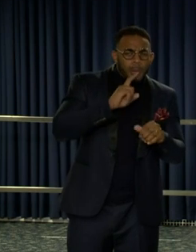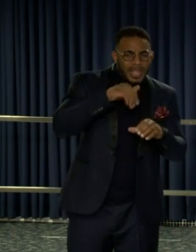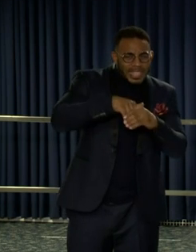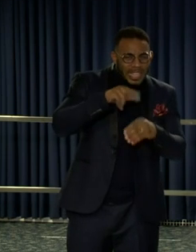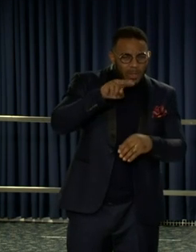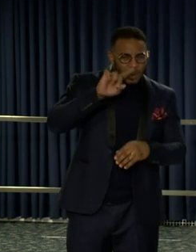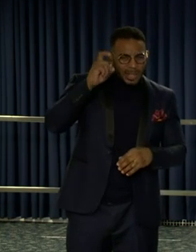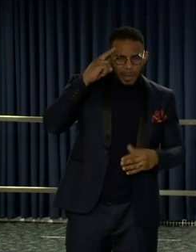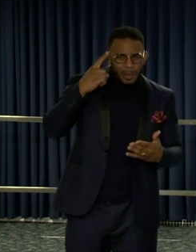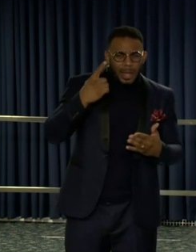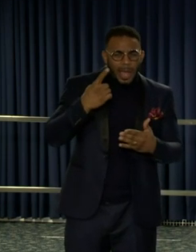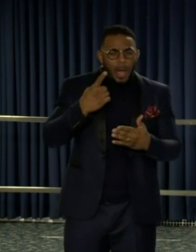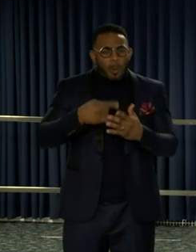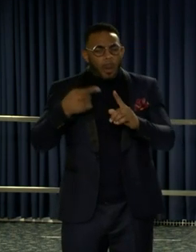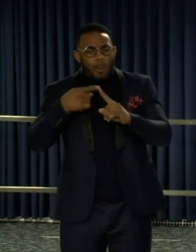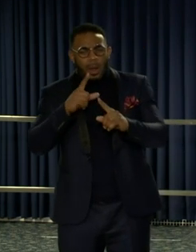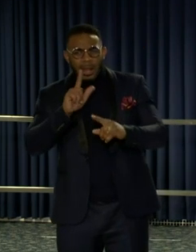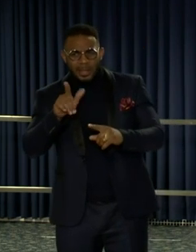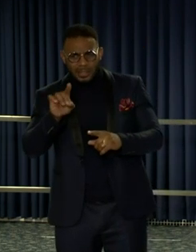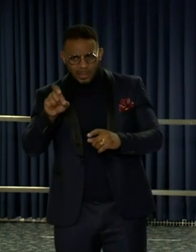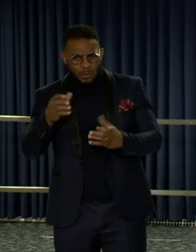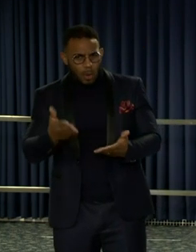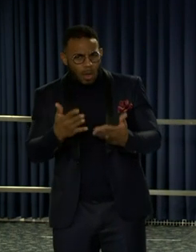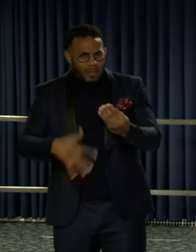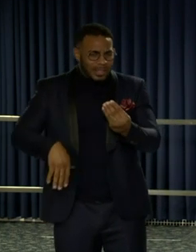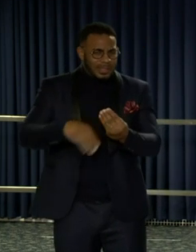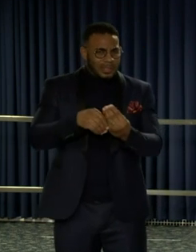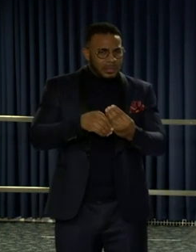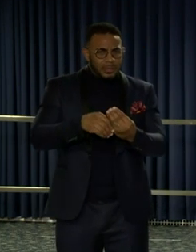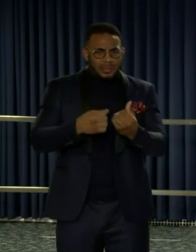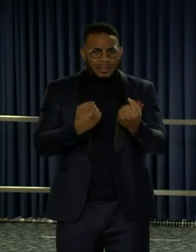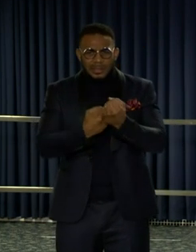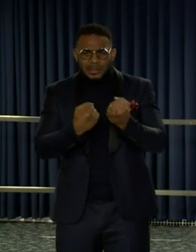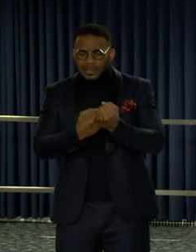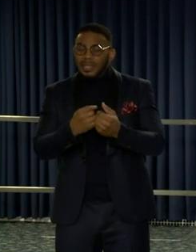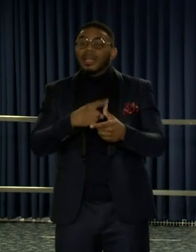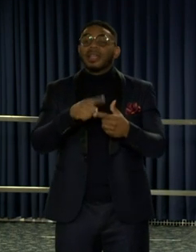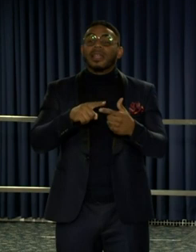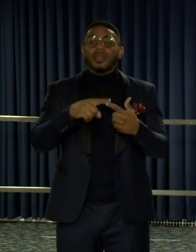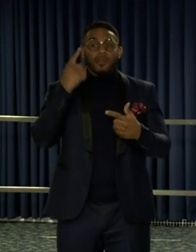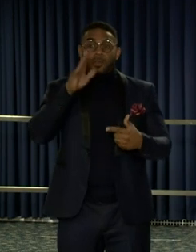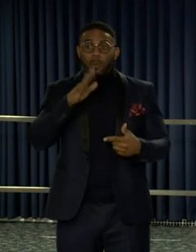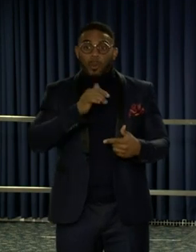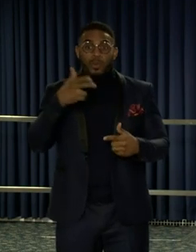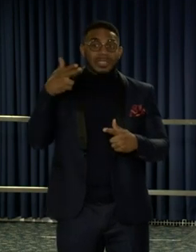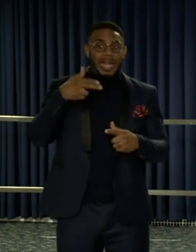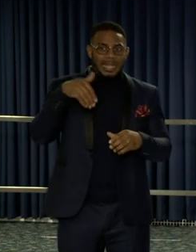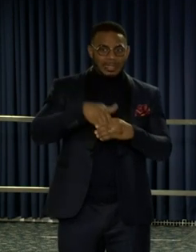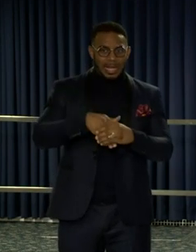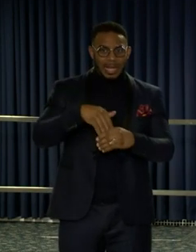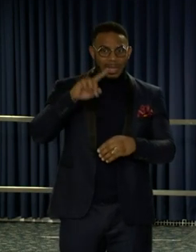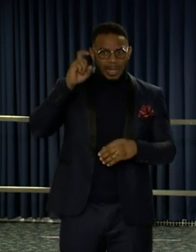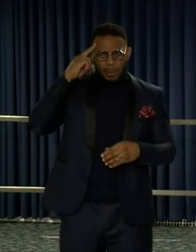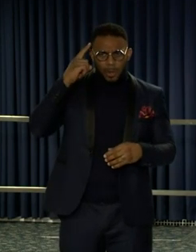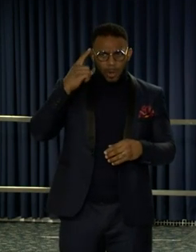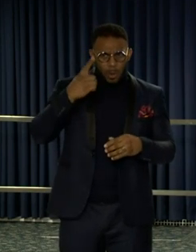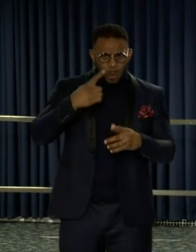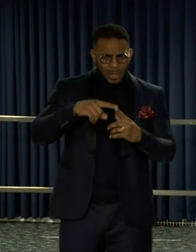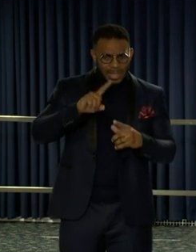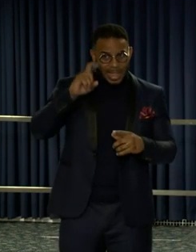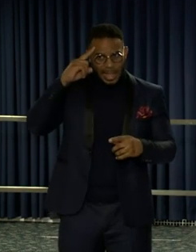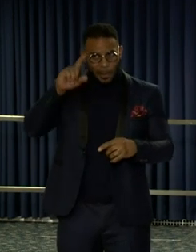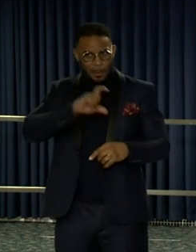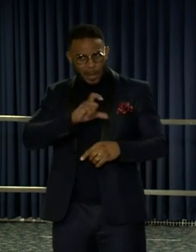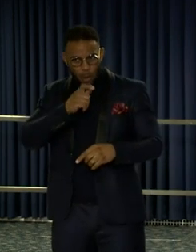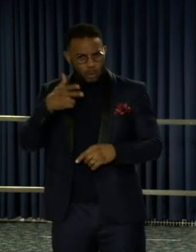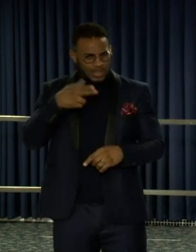U.S. Capitol, and at what point did you offer additional assistance? And then for the woman who was shot inside the Capitol, was it a Capitol